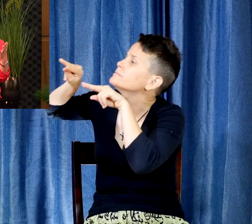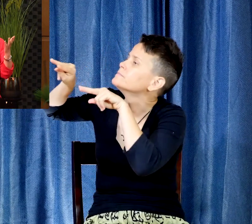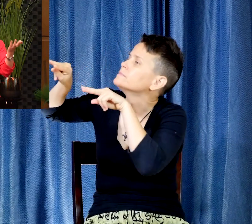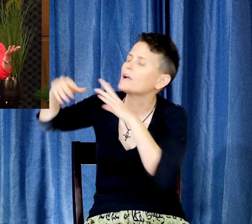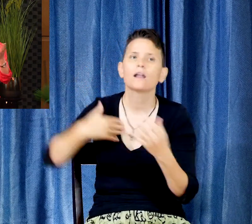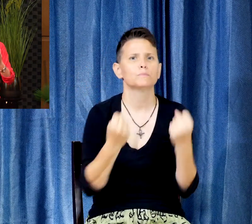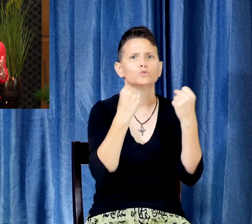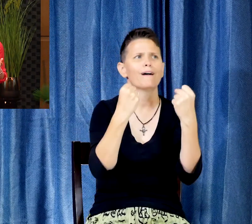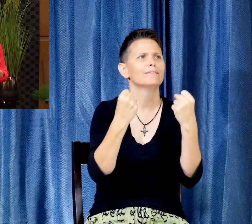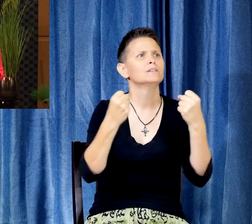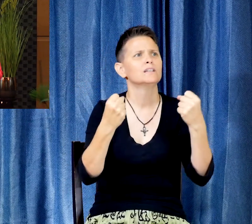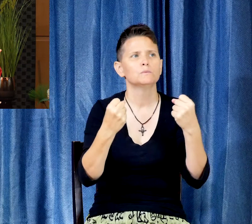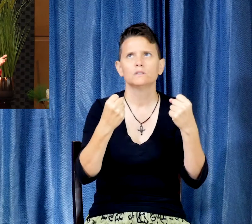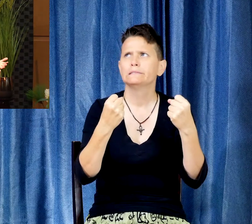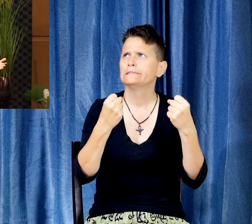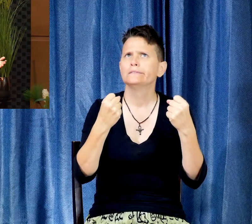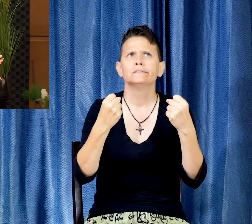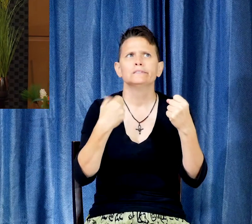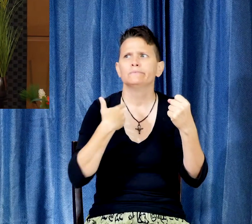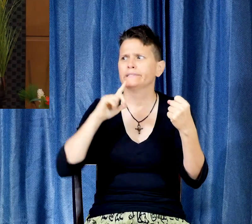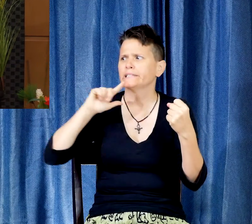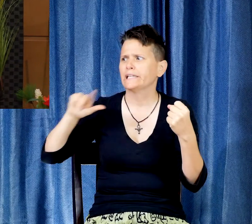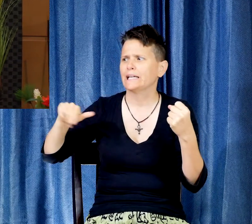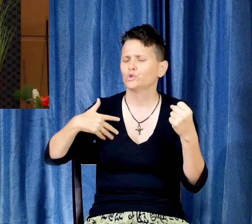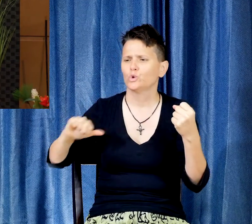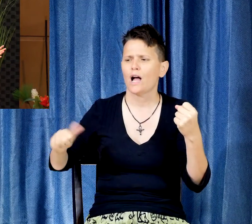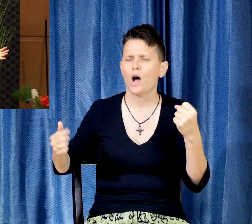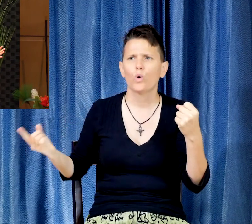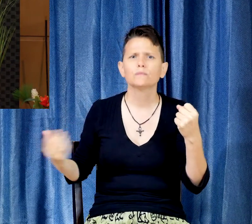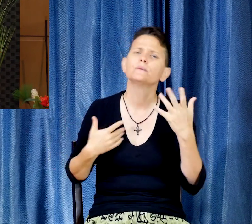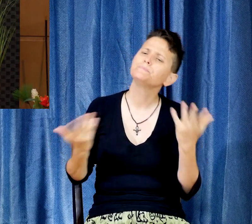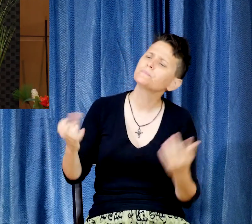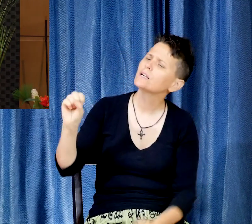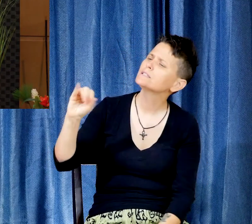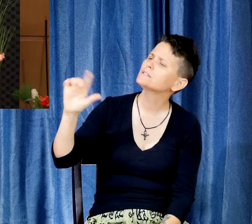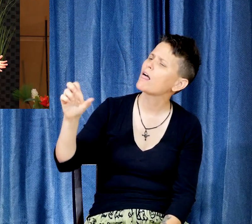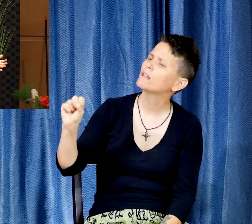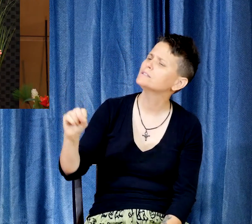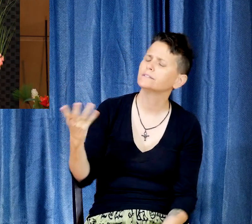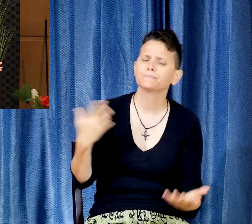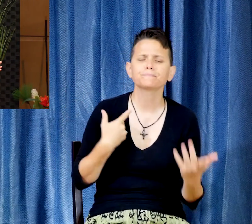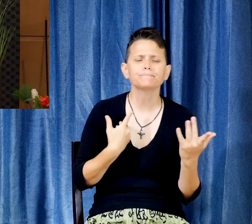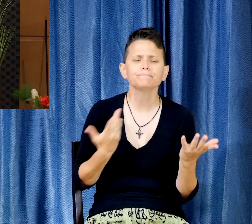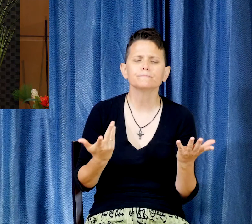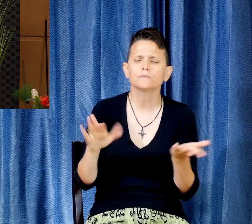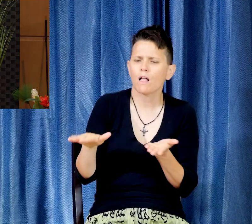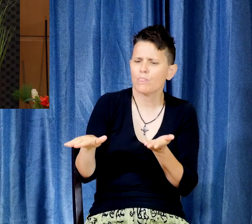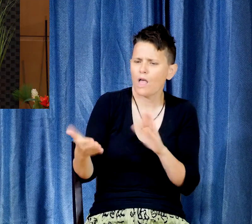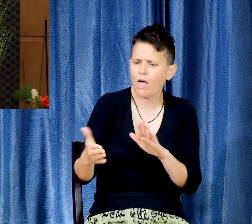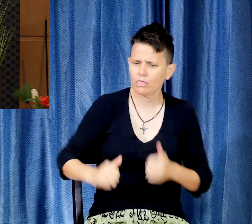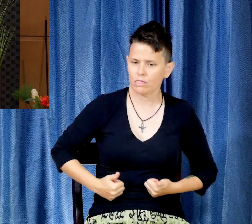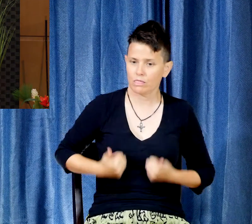like, how am I going to answer this? And it comes to me that, and I said, Silas, death and life